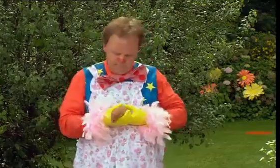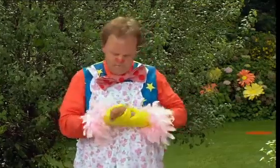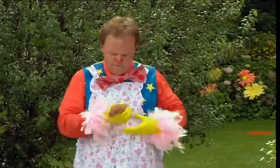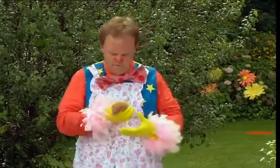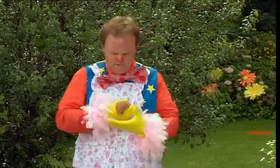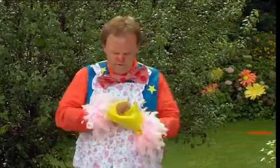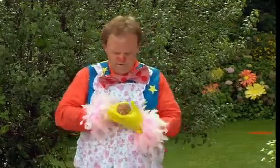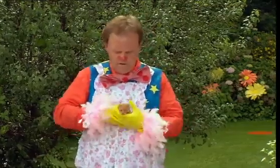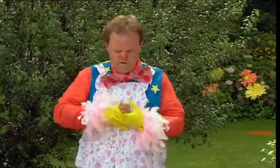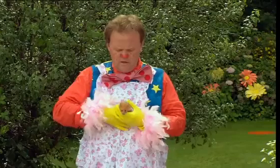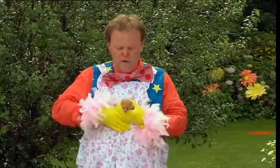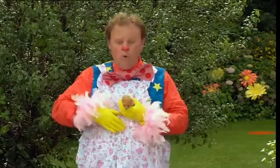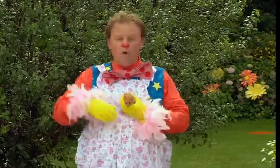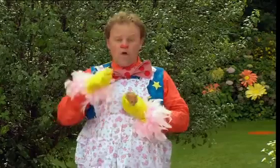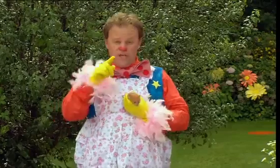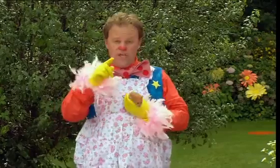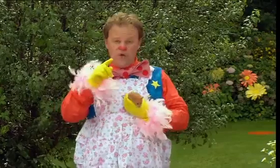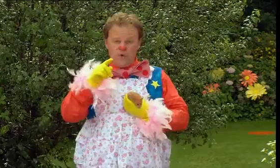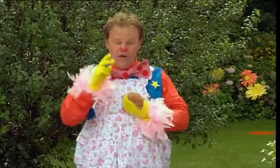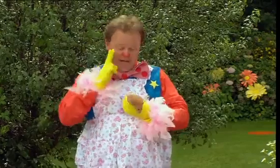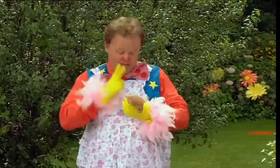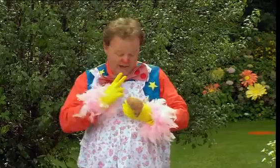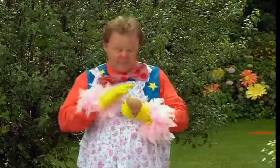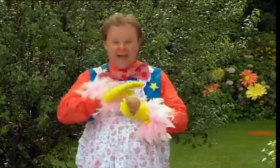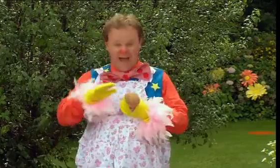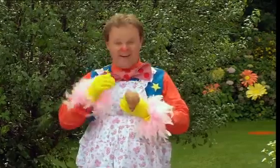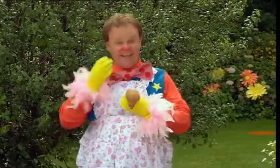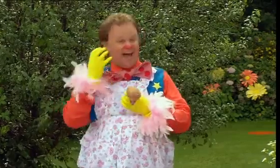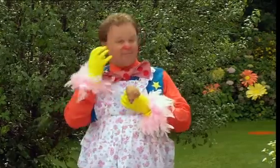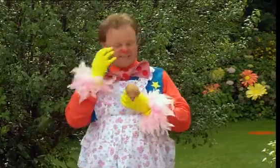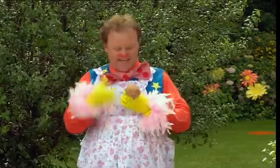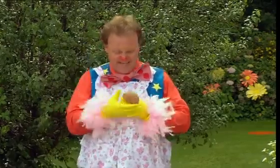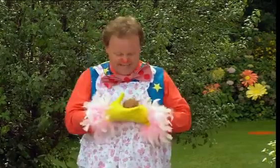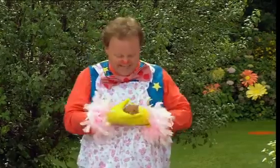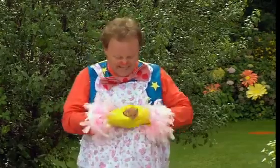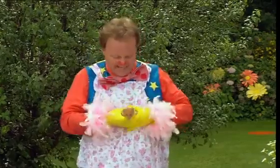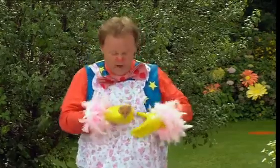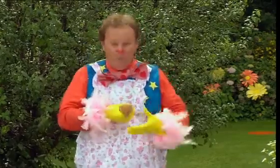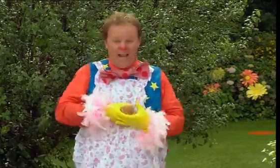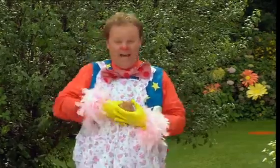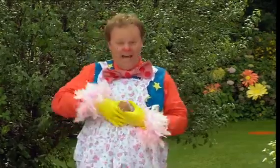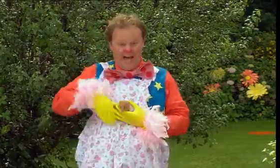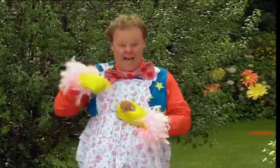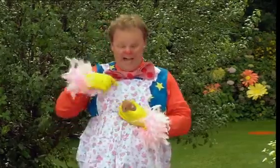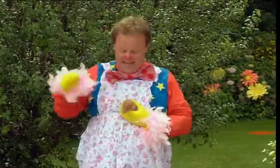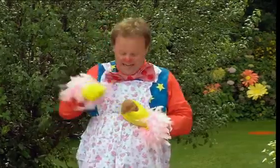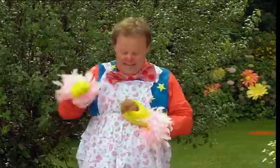How can we help? Oh, can you look after Harry the hamster while I clean out